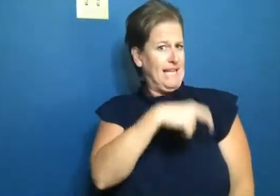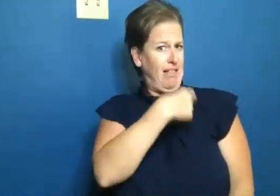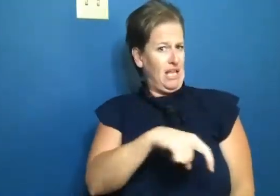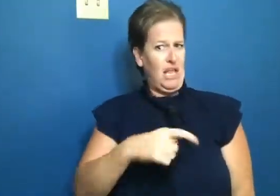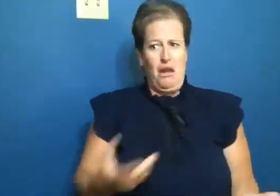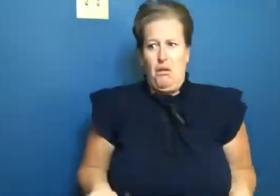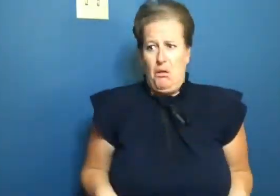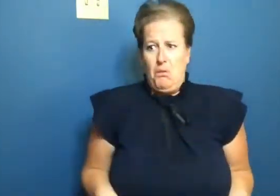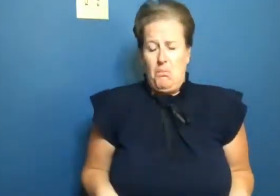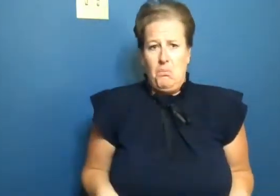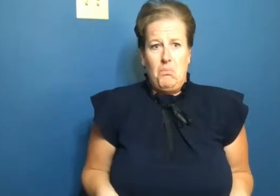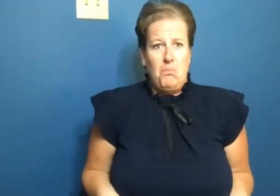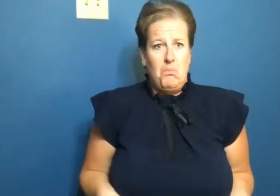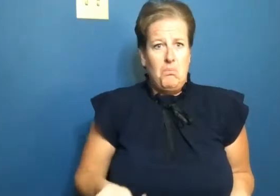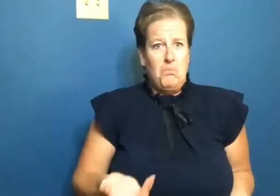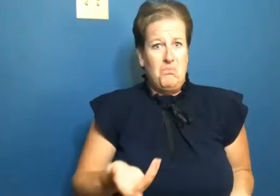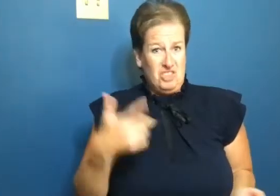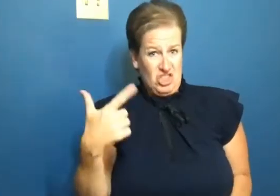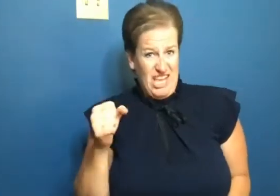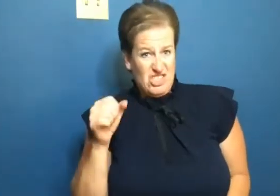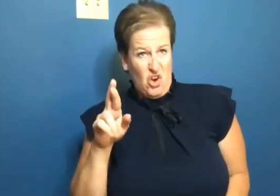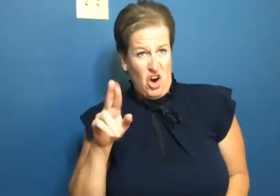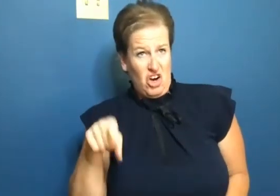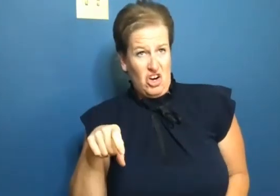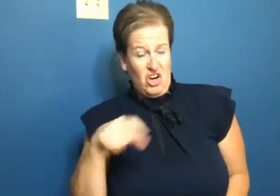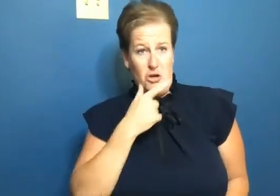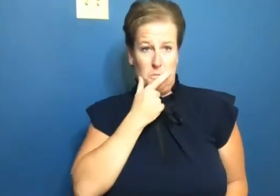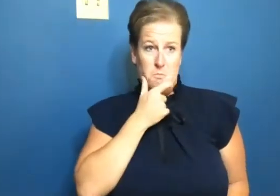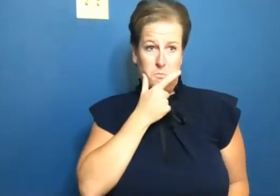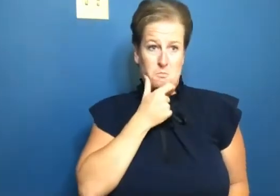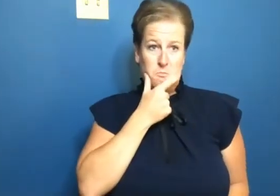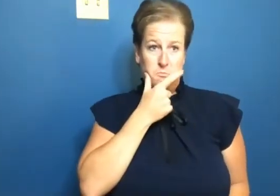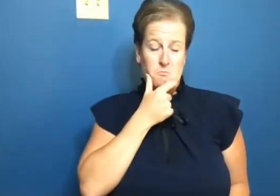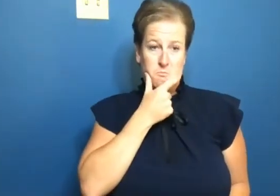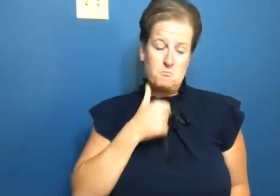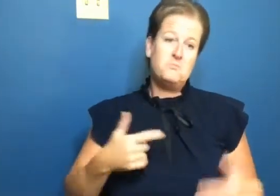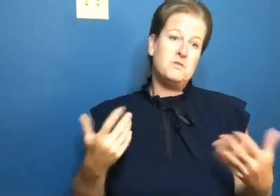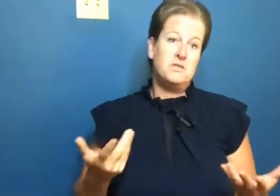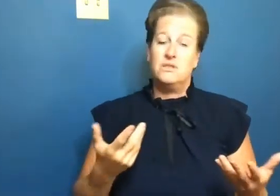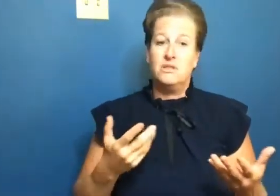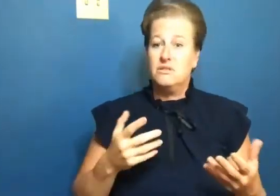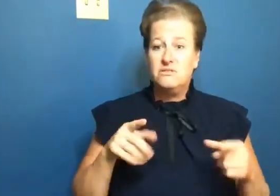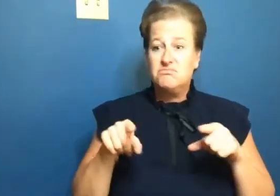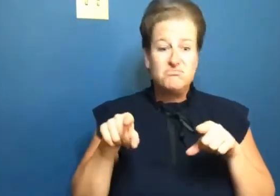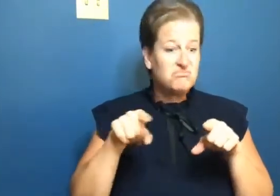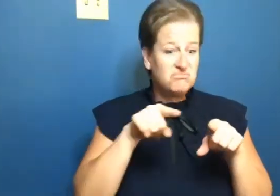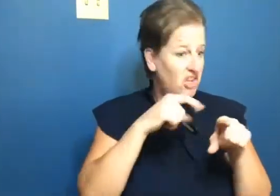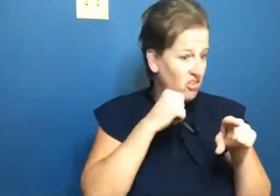be serving as GSR again. But, nobody was doing it, and they kind of